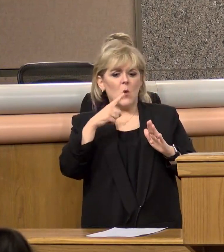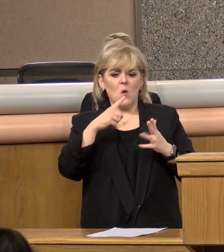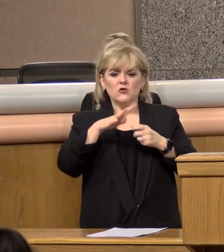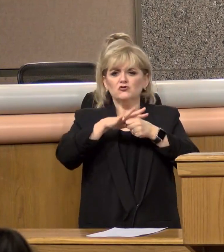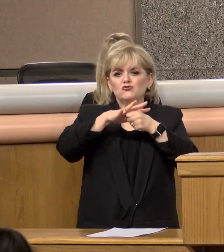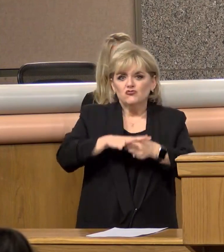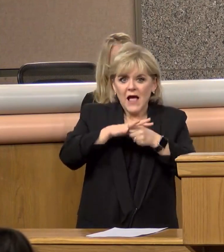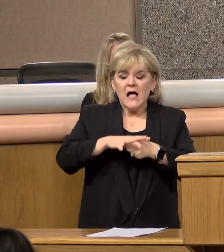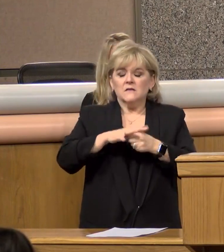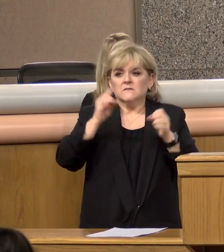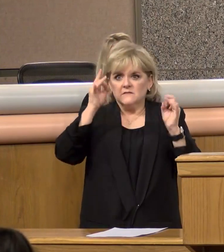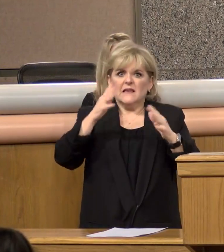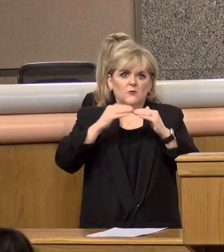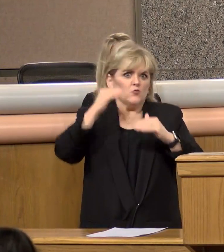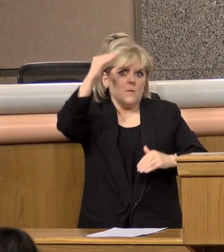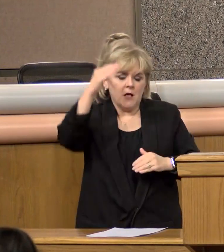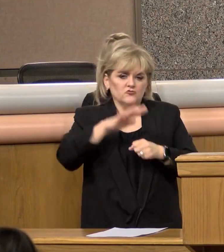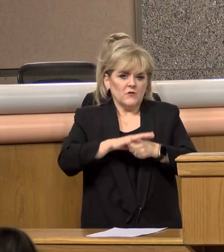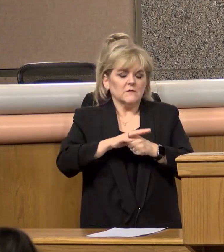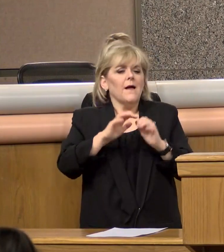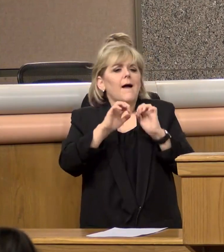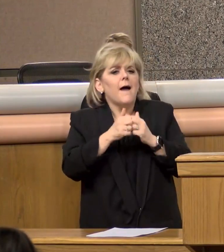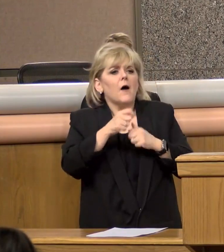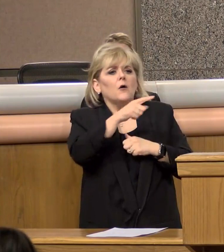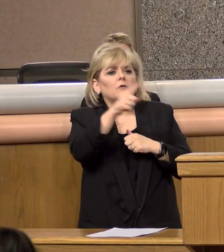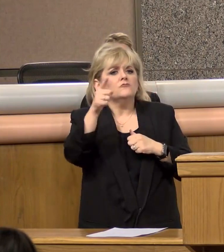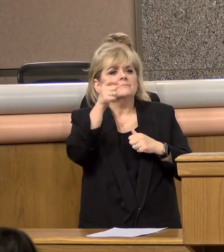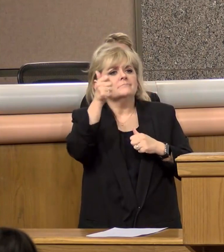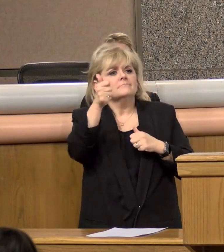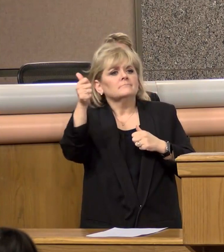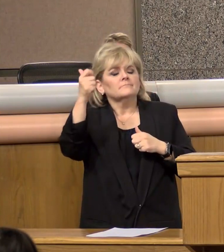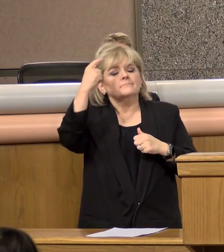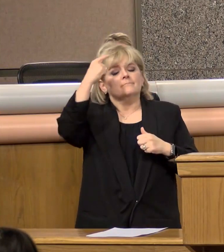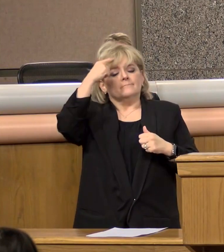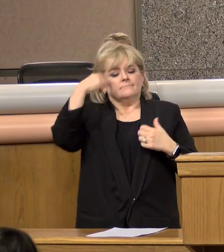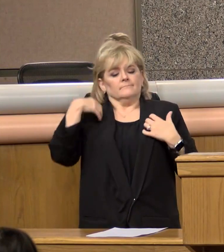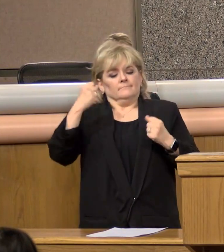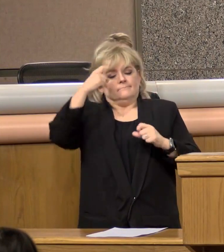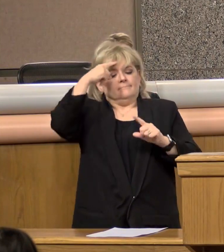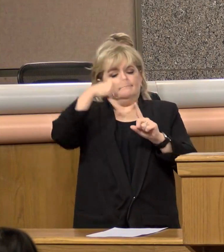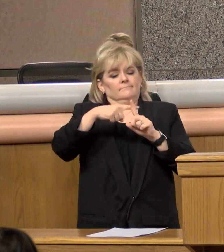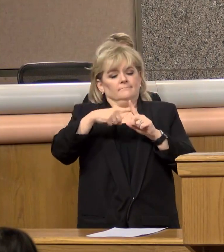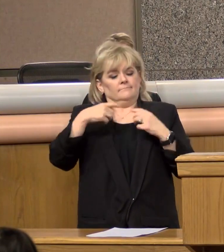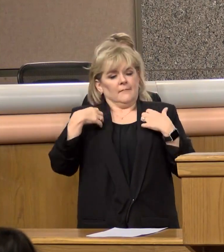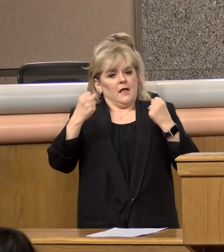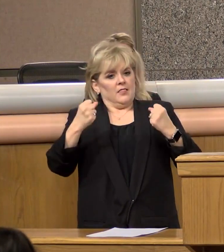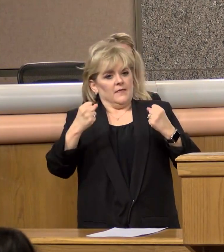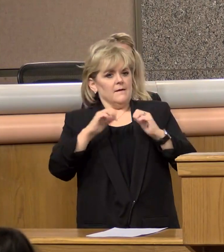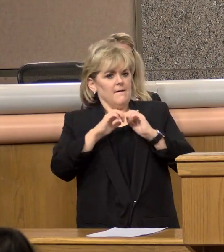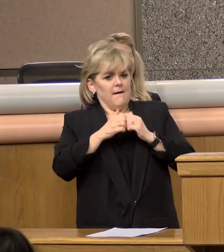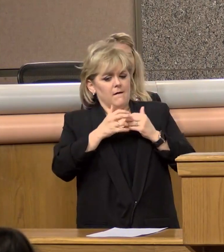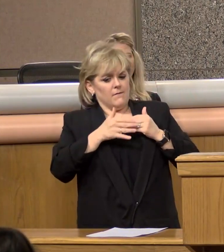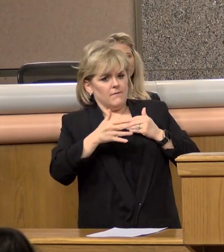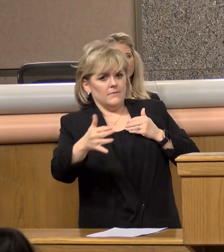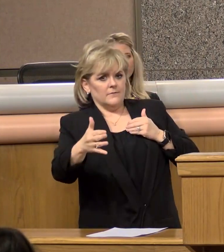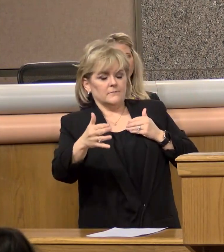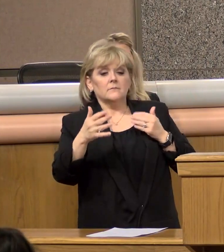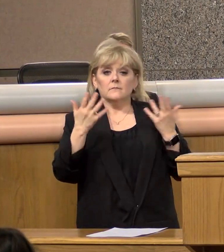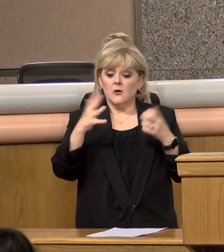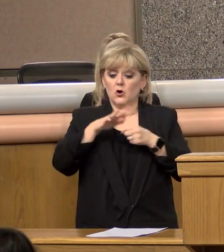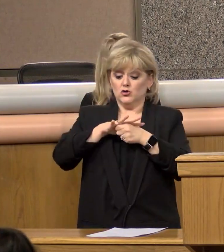things that we can do to keep ourselves kind of psychologically healthy over the coming weeks? There are a lot of different symptoms